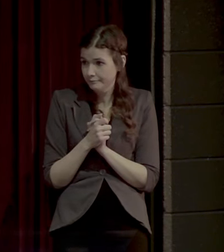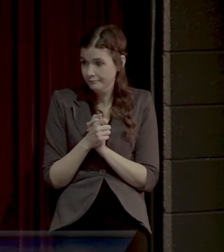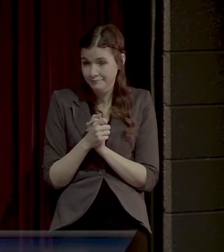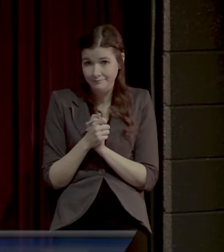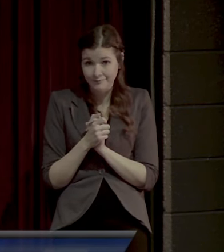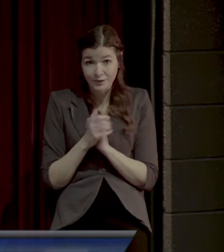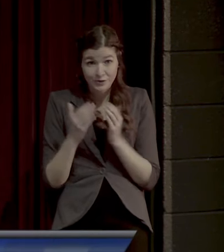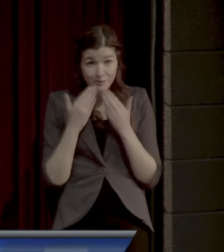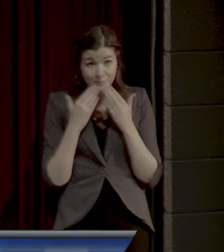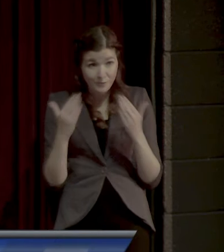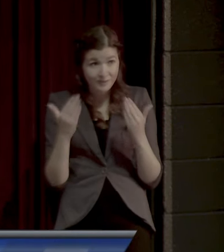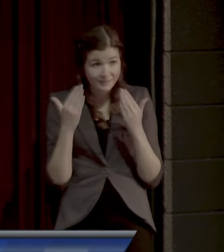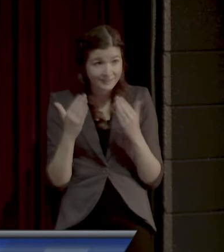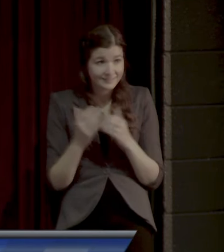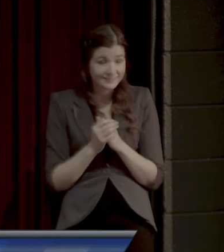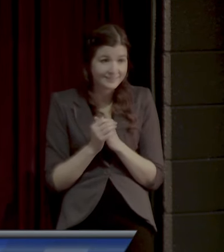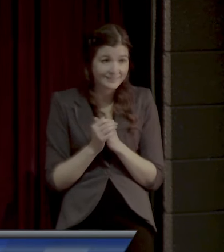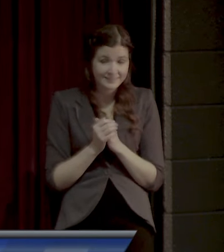Good morning, everyone.